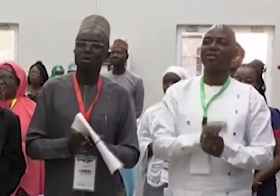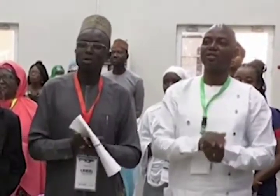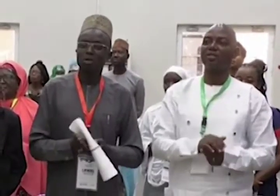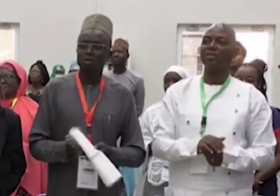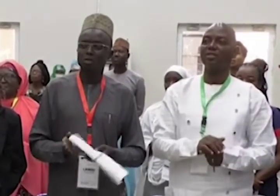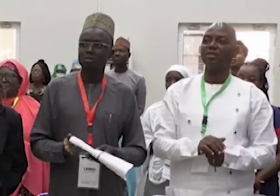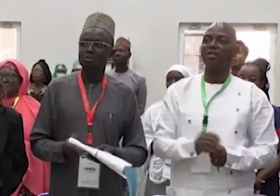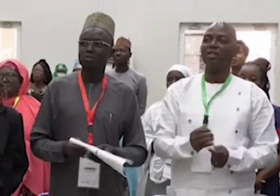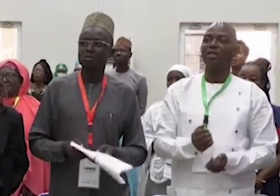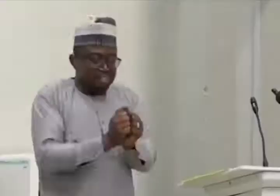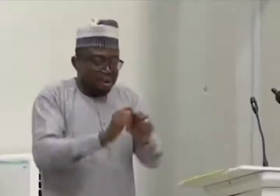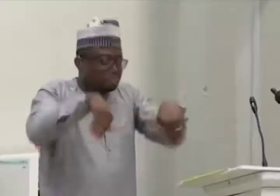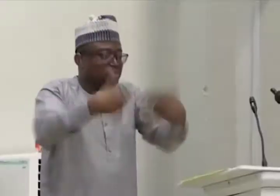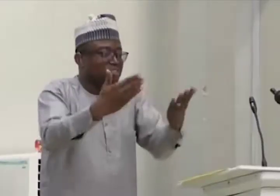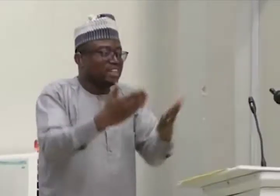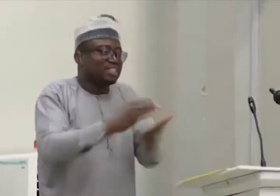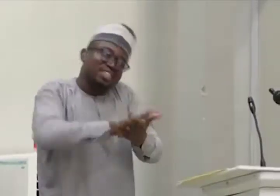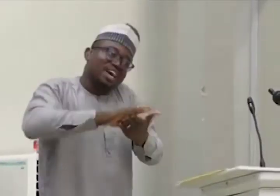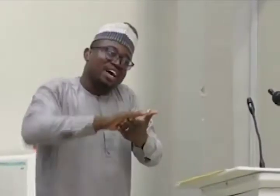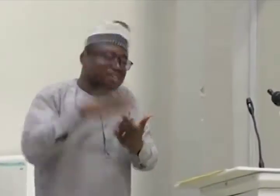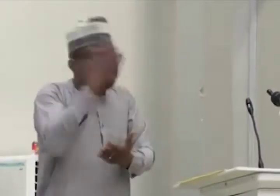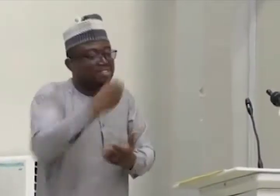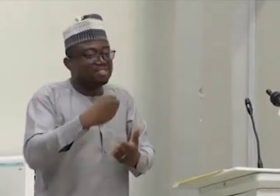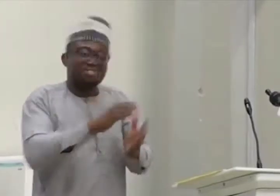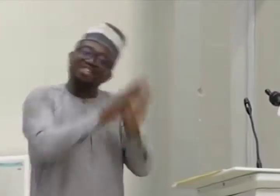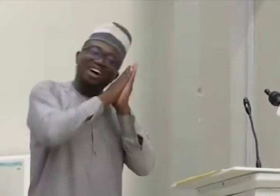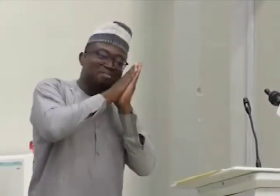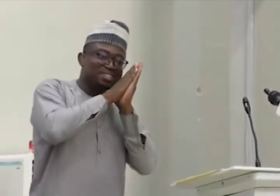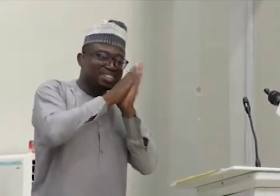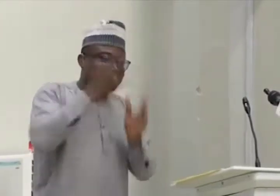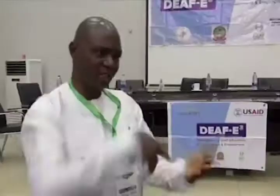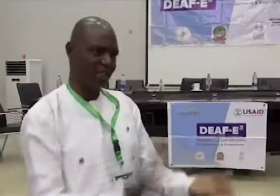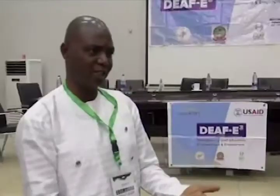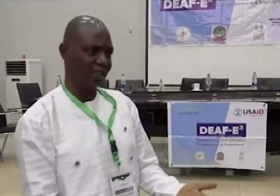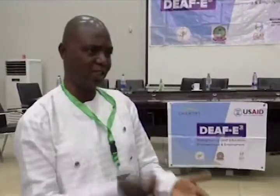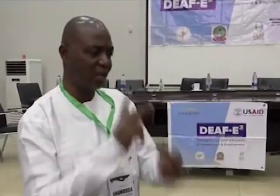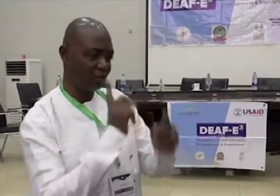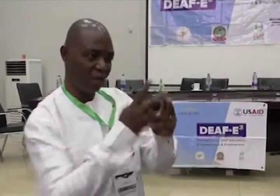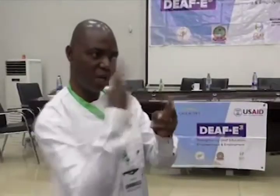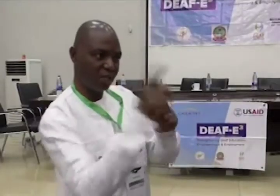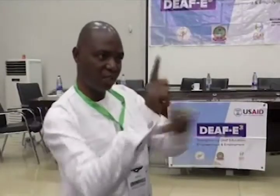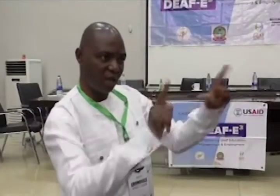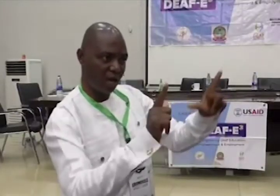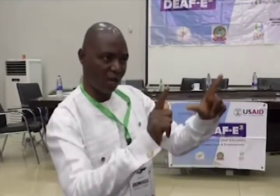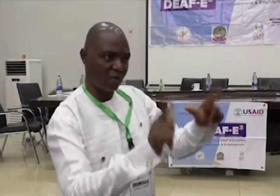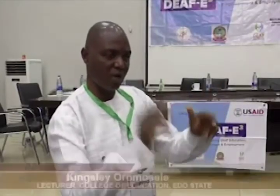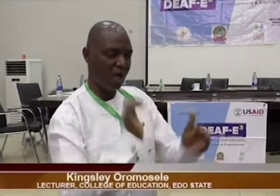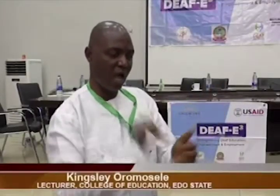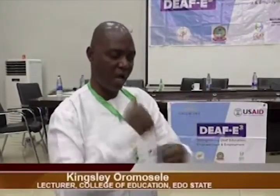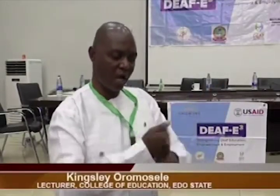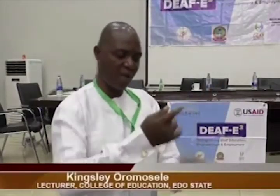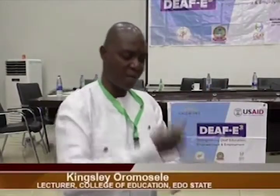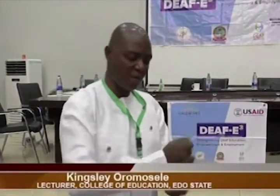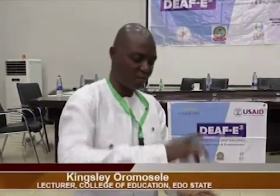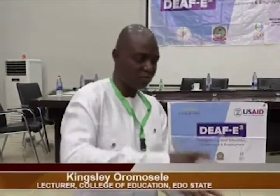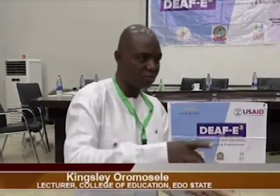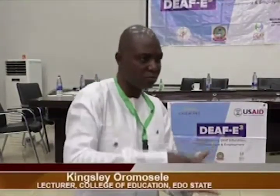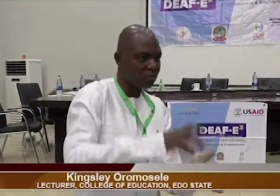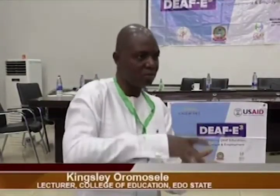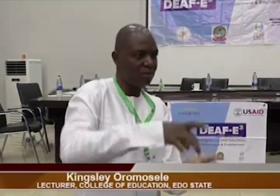can be designed to aid communication with them. I can produce video in sign language.